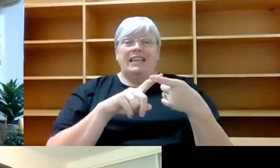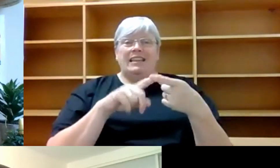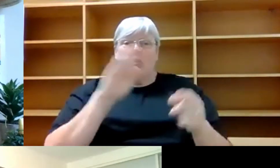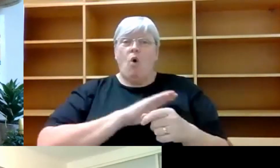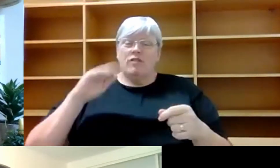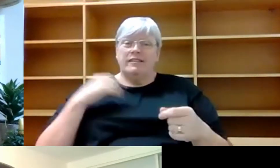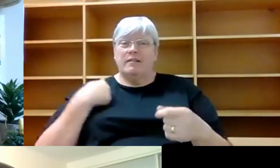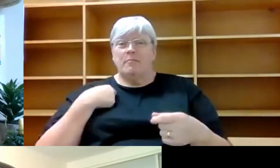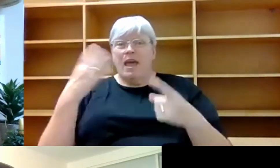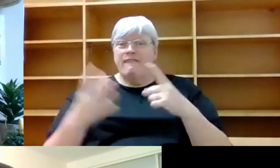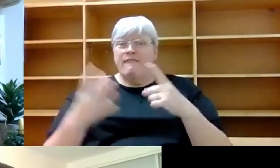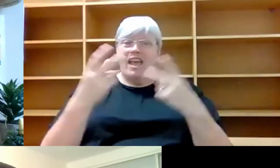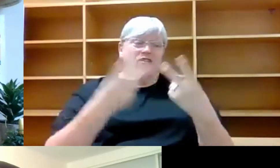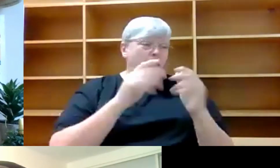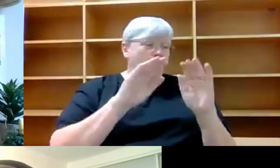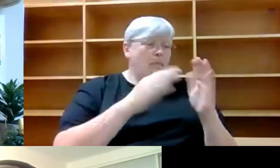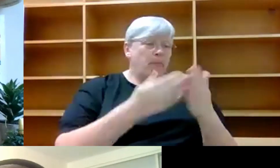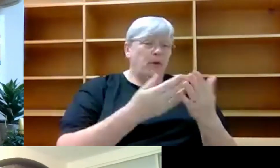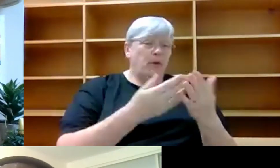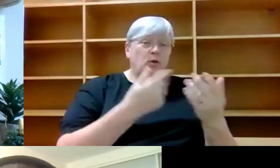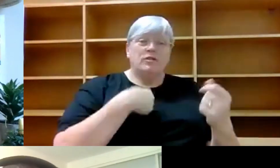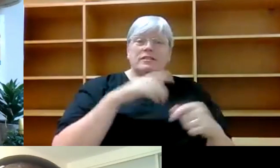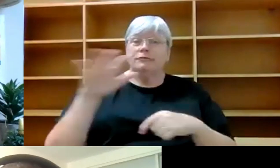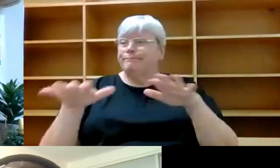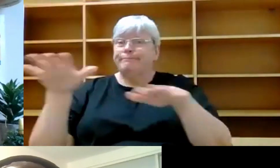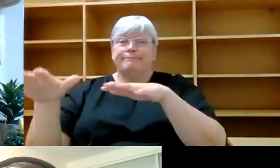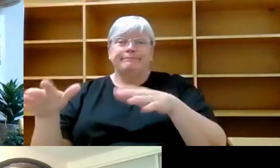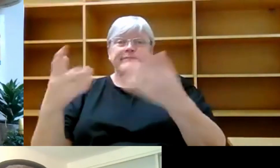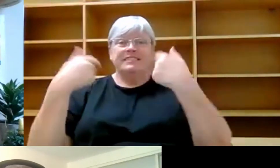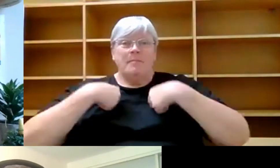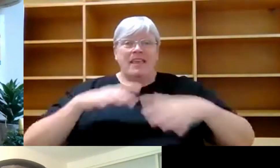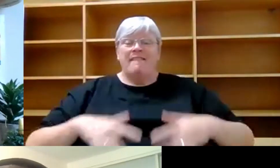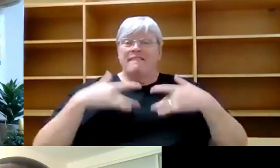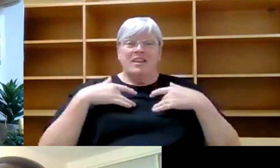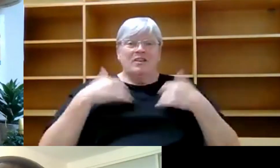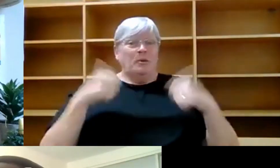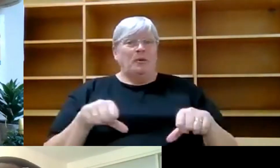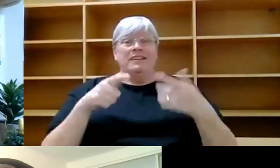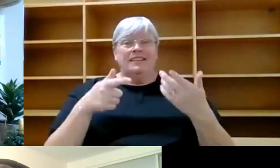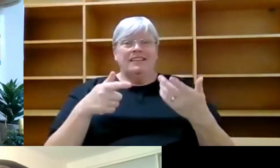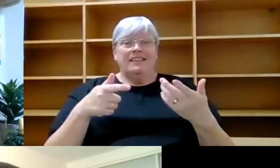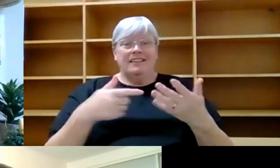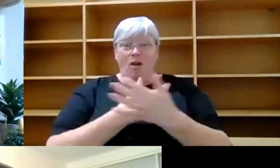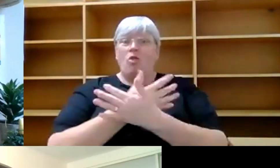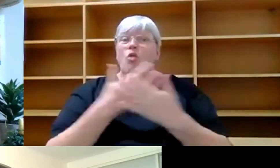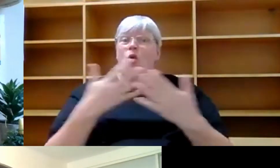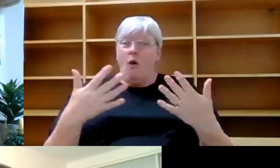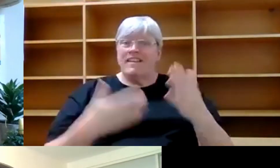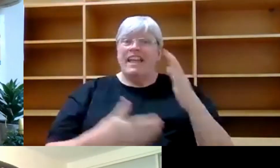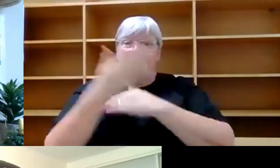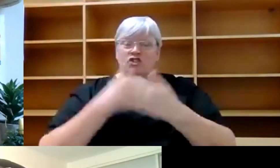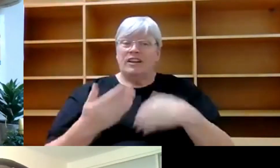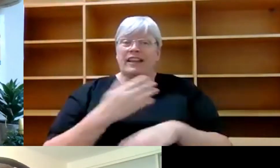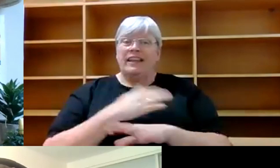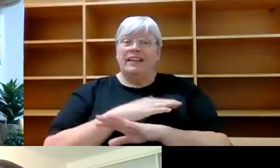that they haven't come across quite yet, then for me, I've succeeded, because there's a lot of history out there that we're not taught.